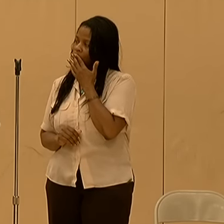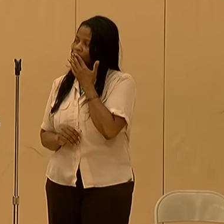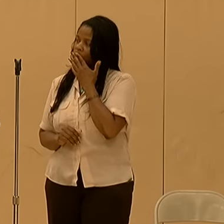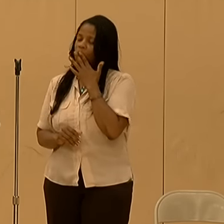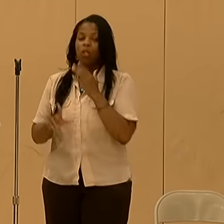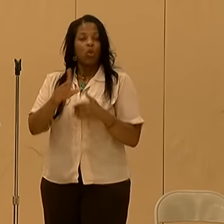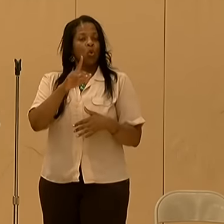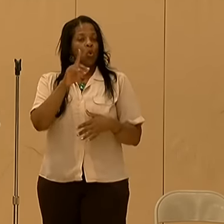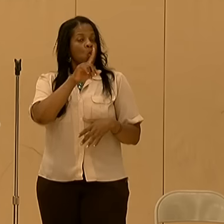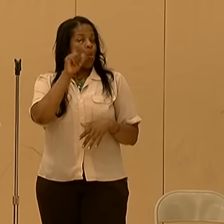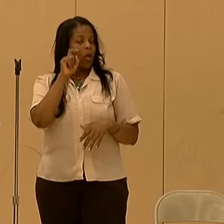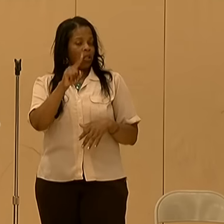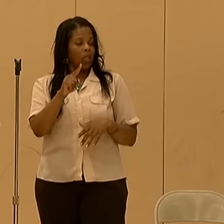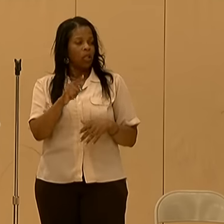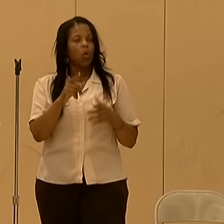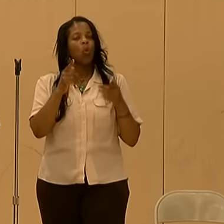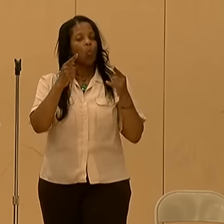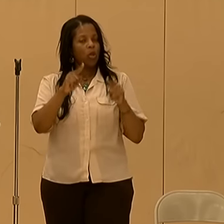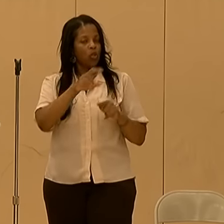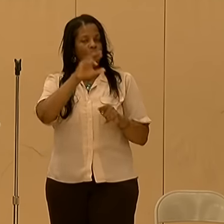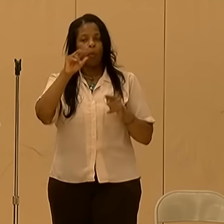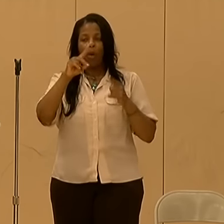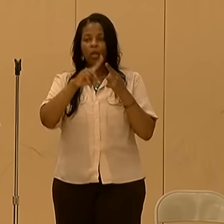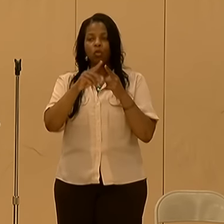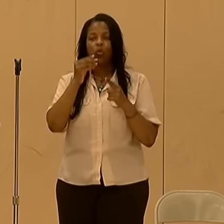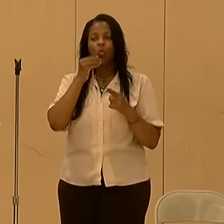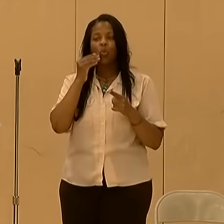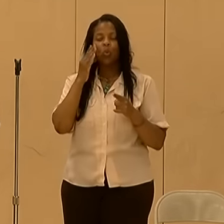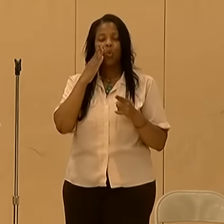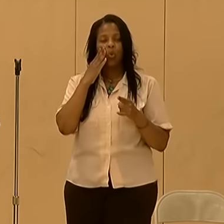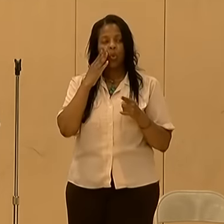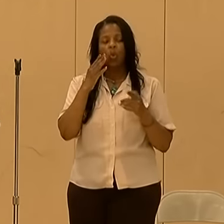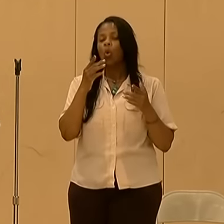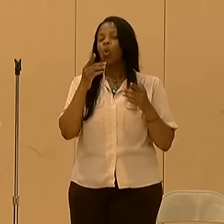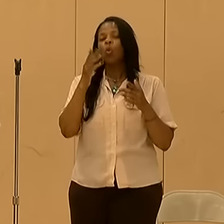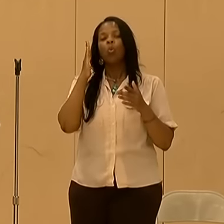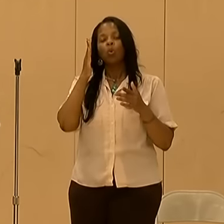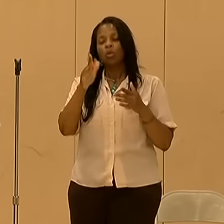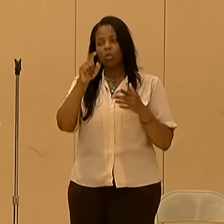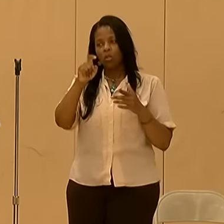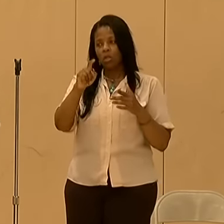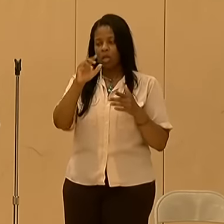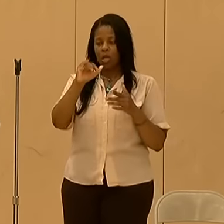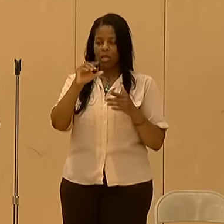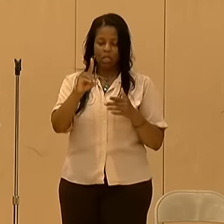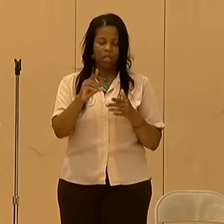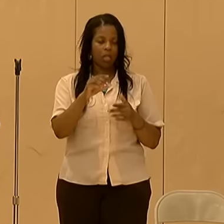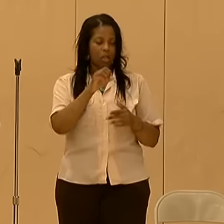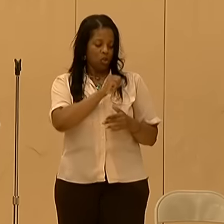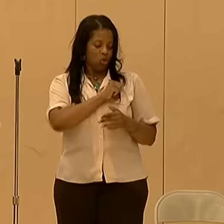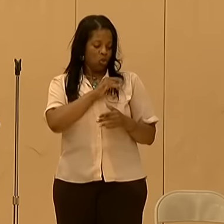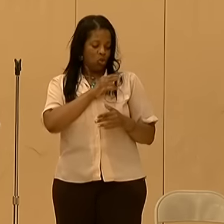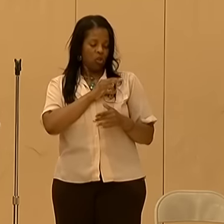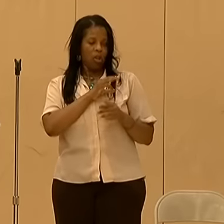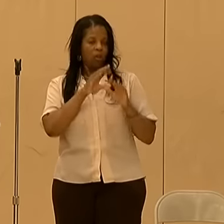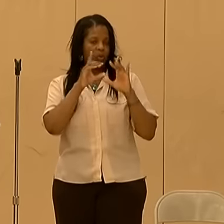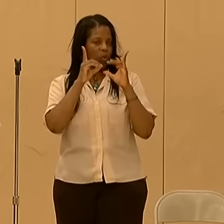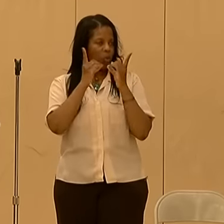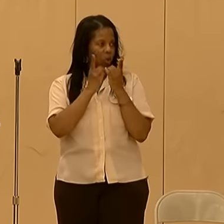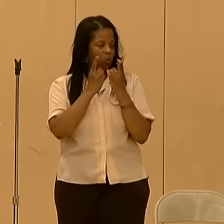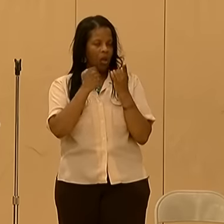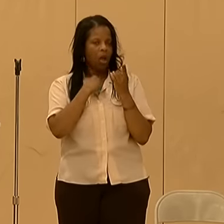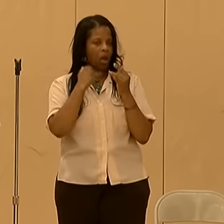The question is, when we do allow you back in your homes, will you need your ID? Sheriff's Department, I would